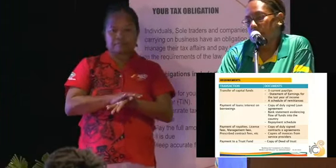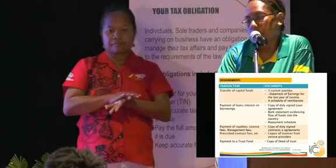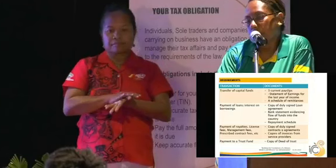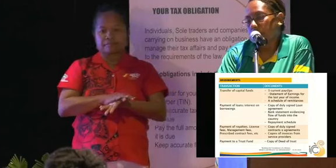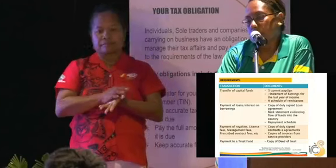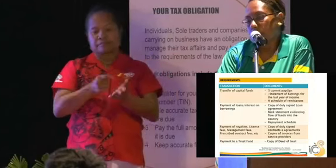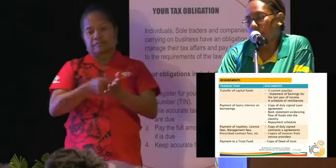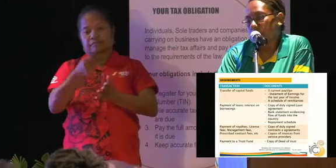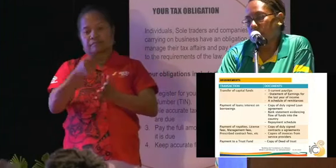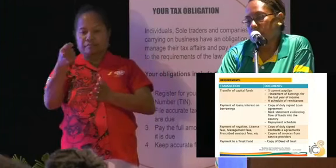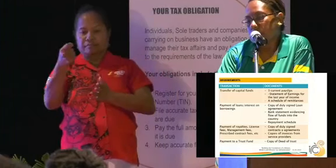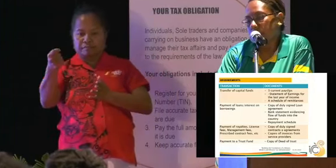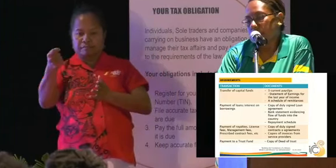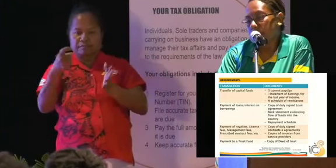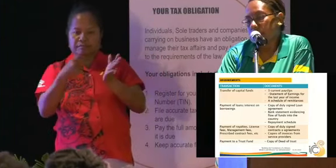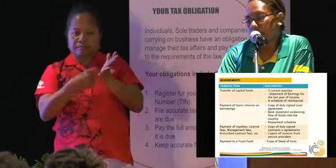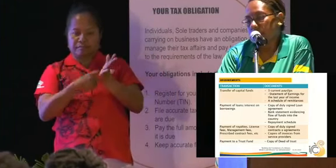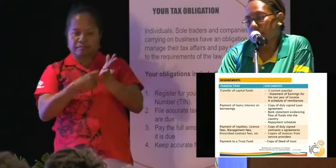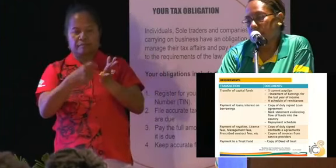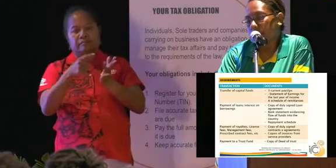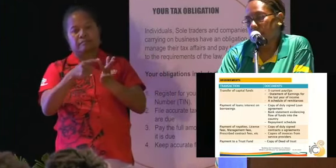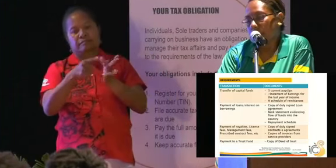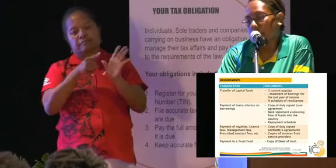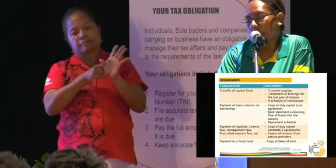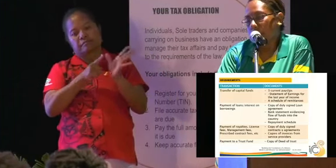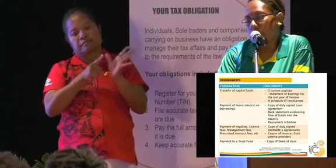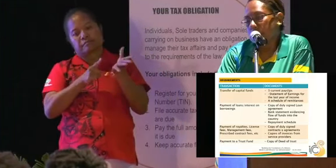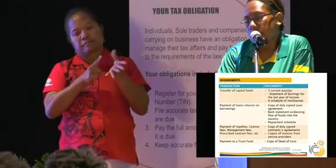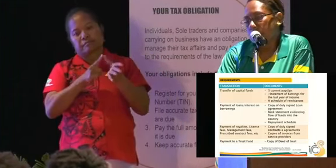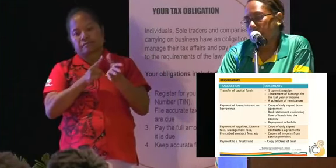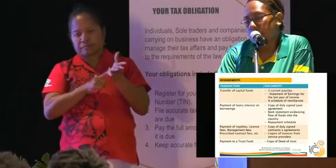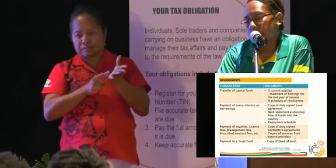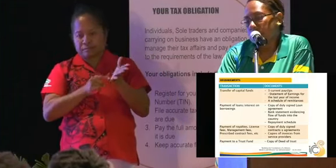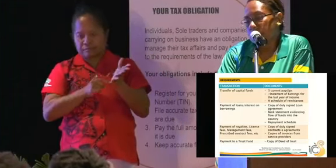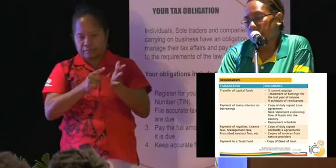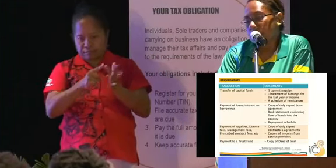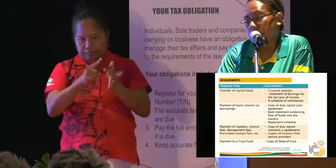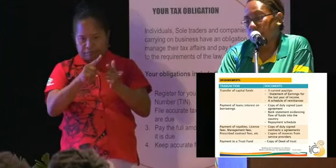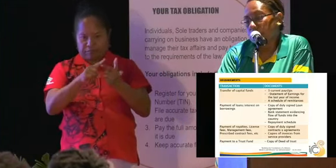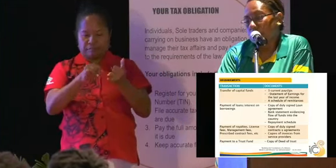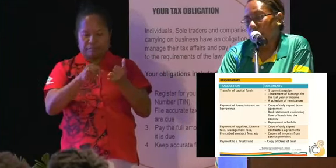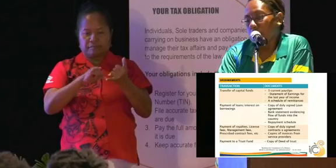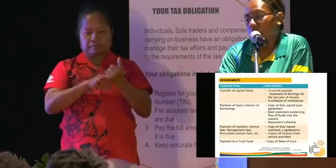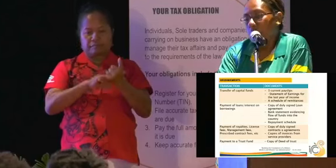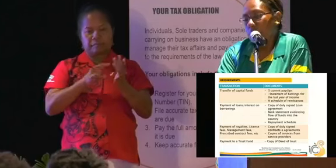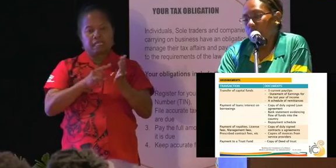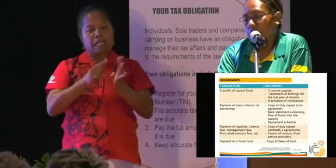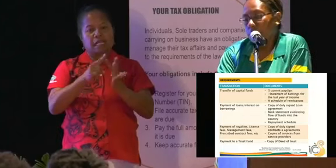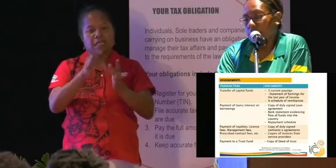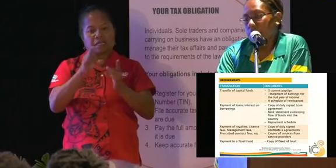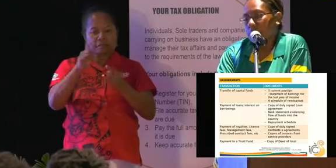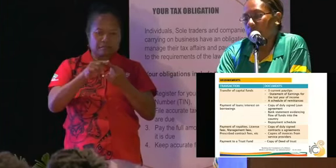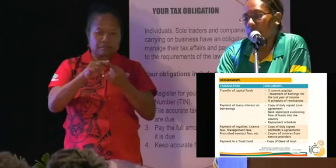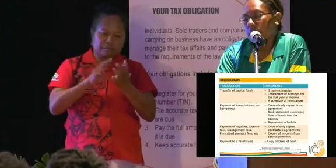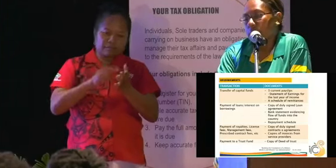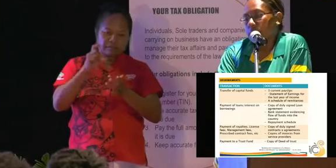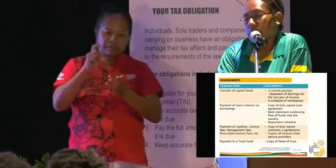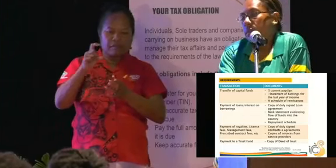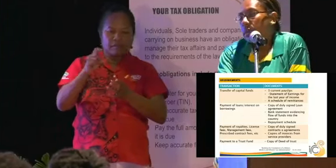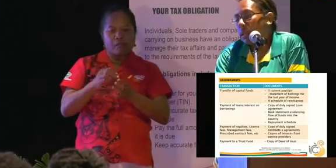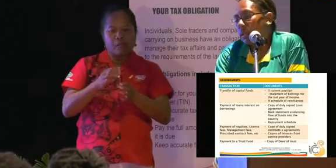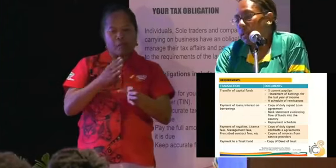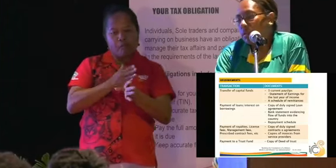Next one, payment of royalties, license fees, management fees, prescribed contract fees,